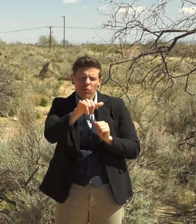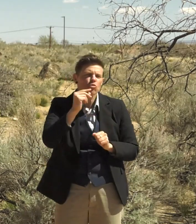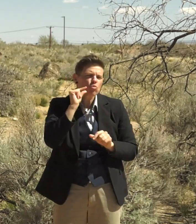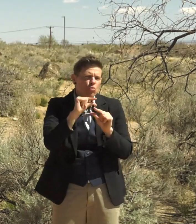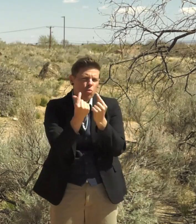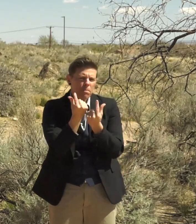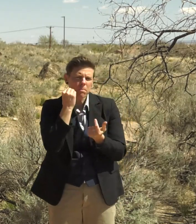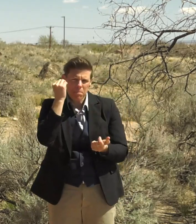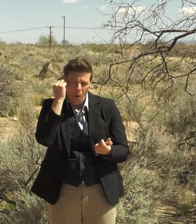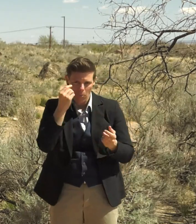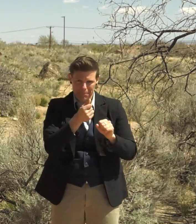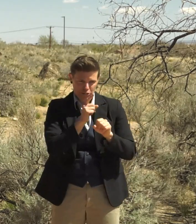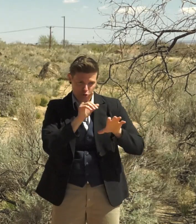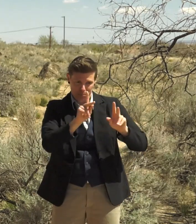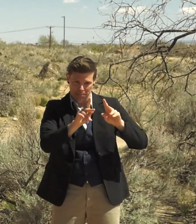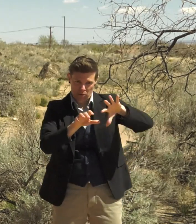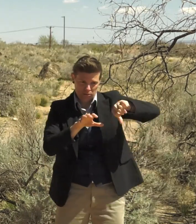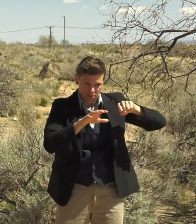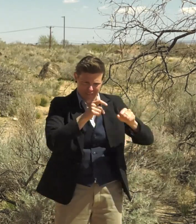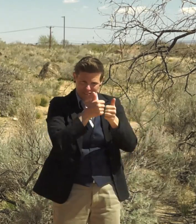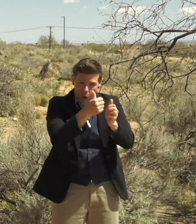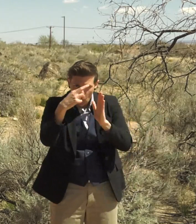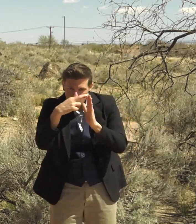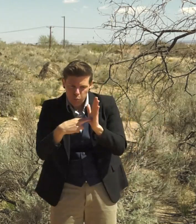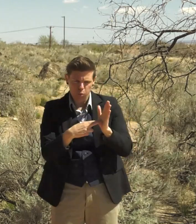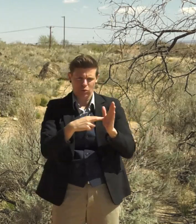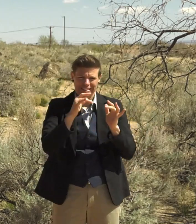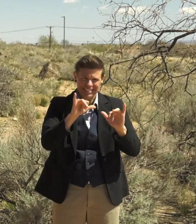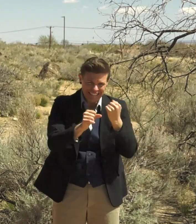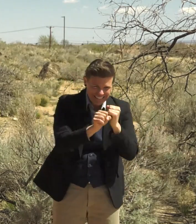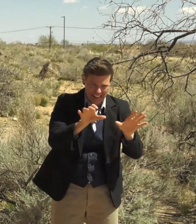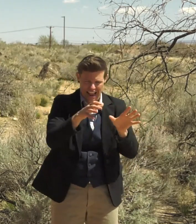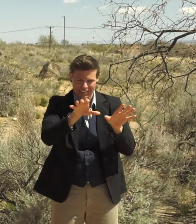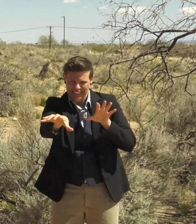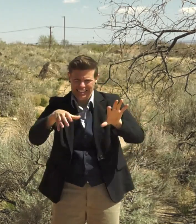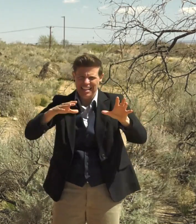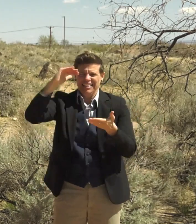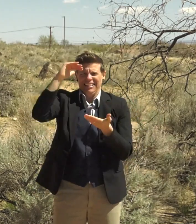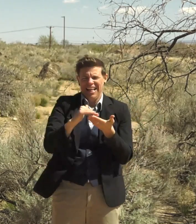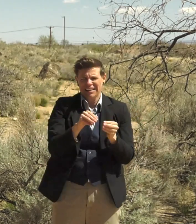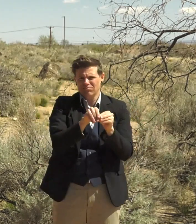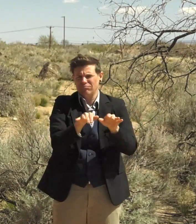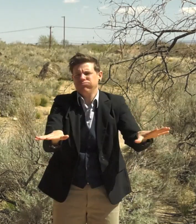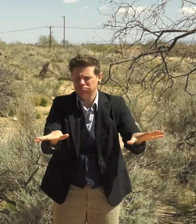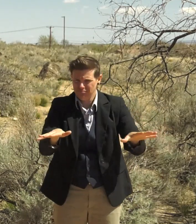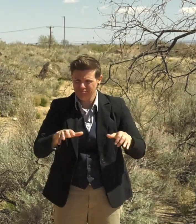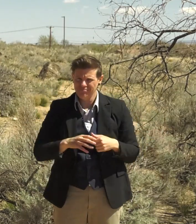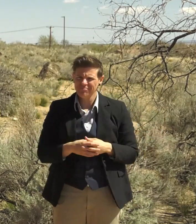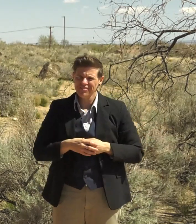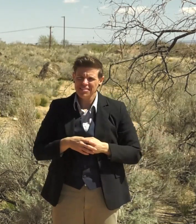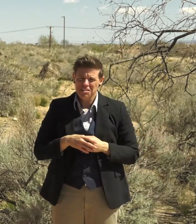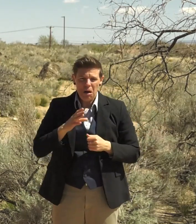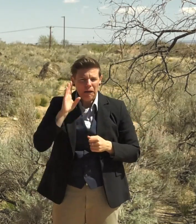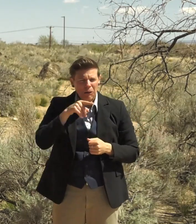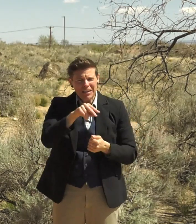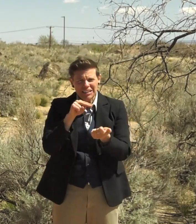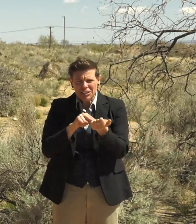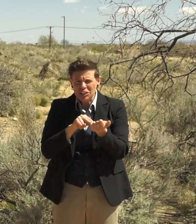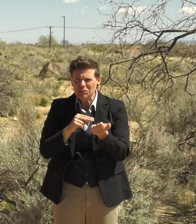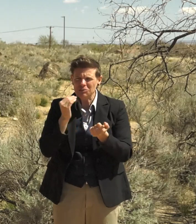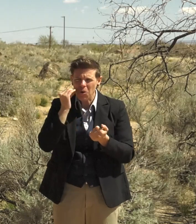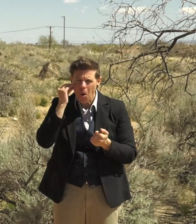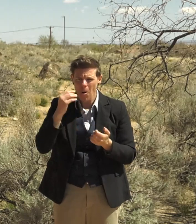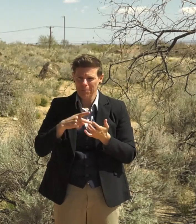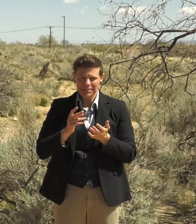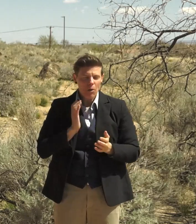think also at this point, you know, these folks are our parents, our grandparents. They are, unfortunately, just